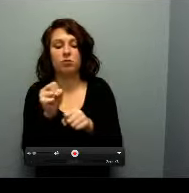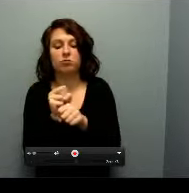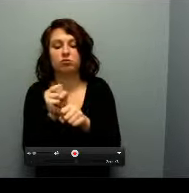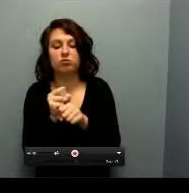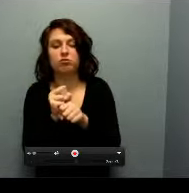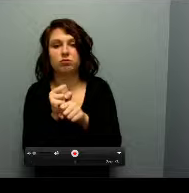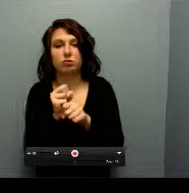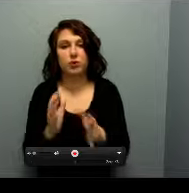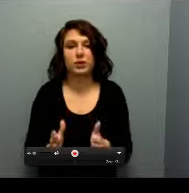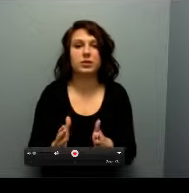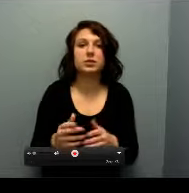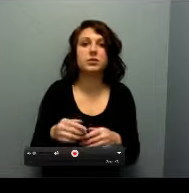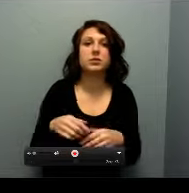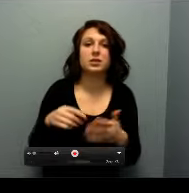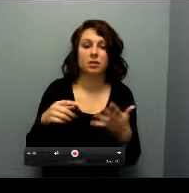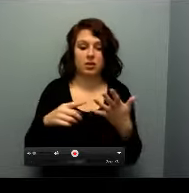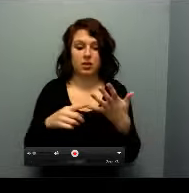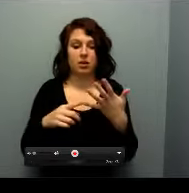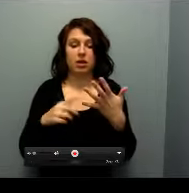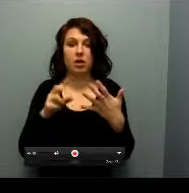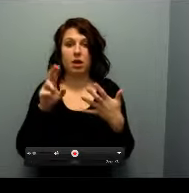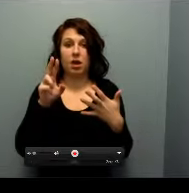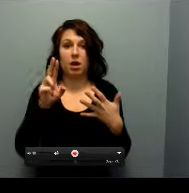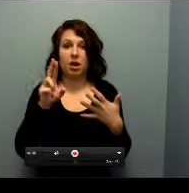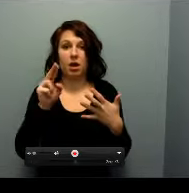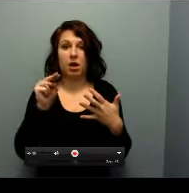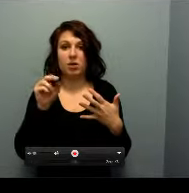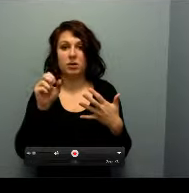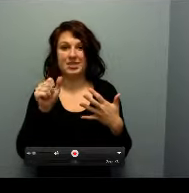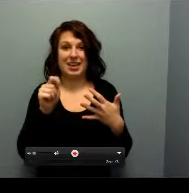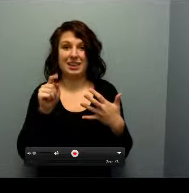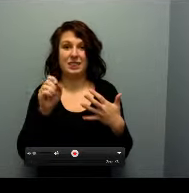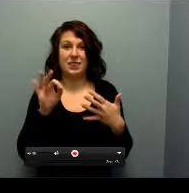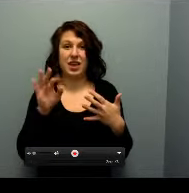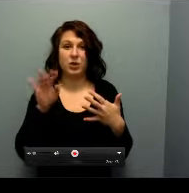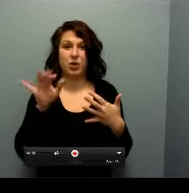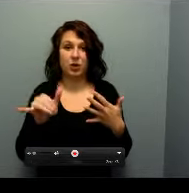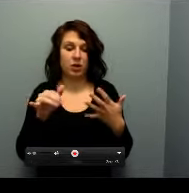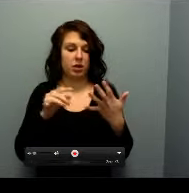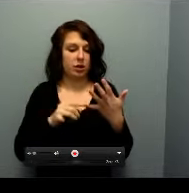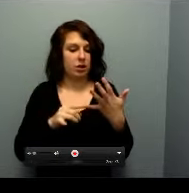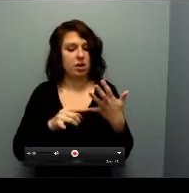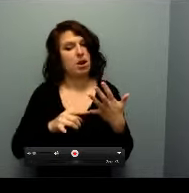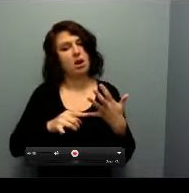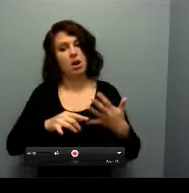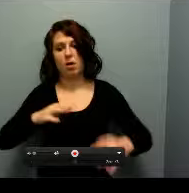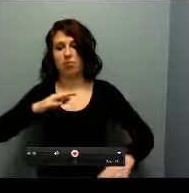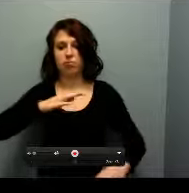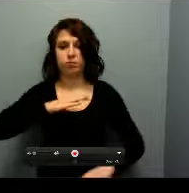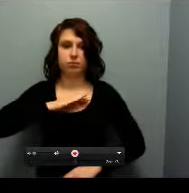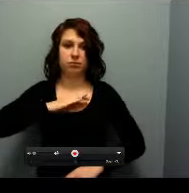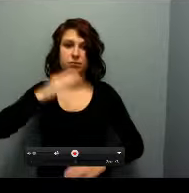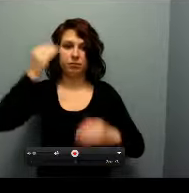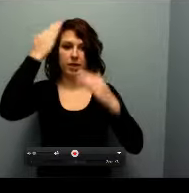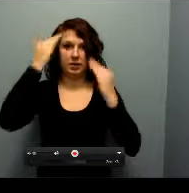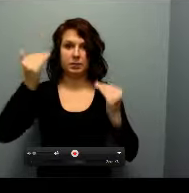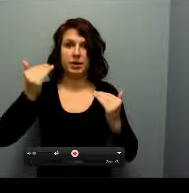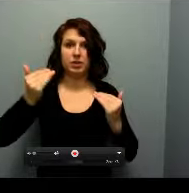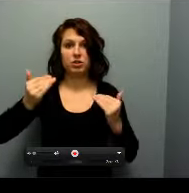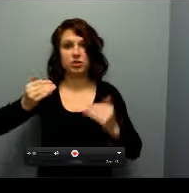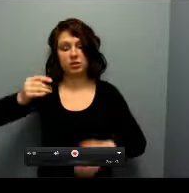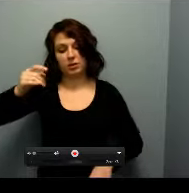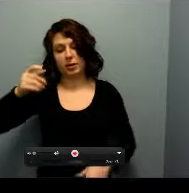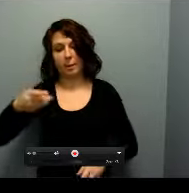unsatisfactory. They're not meeting expectations at all. They have to improve immediately, and if they